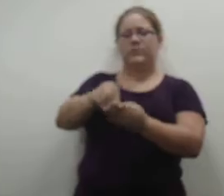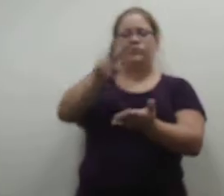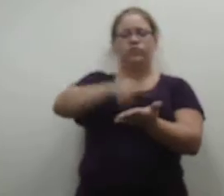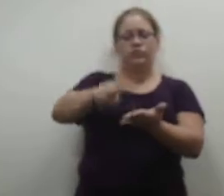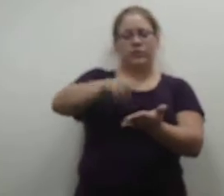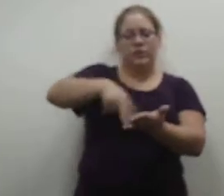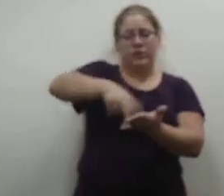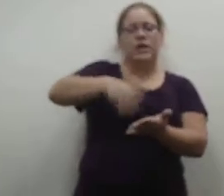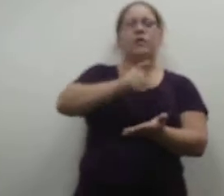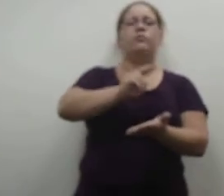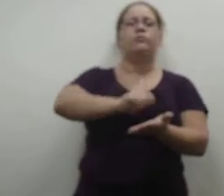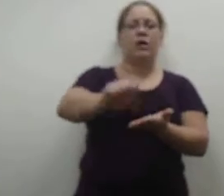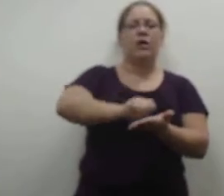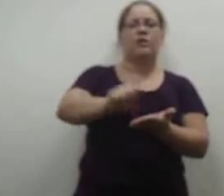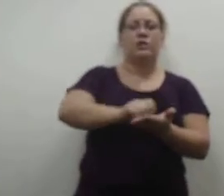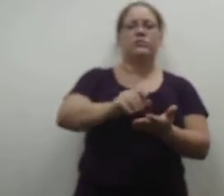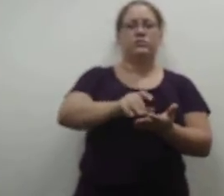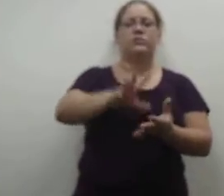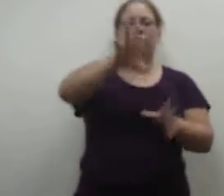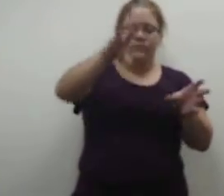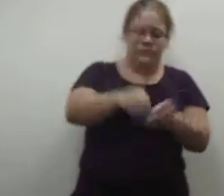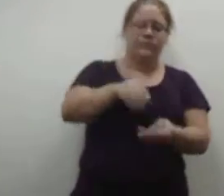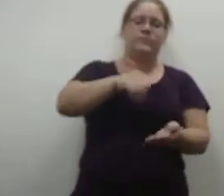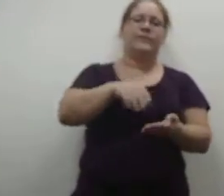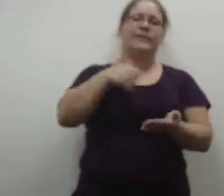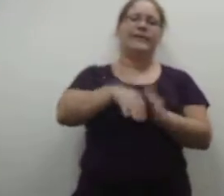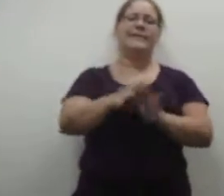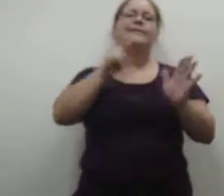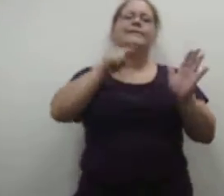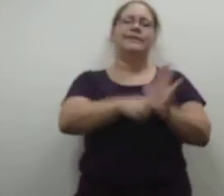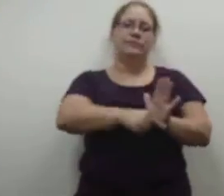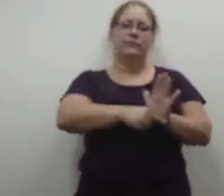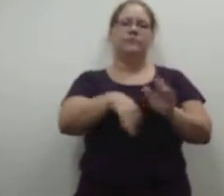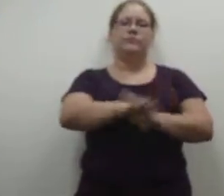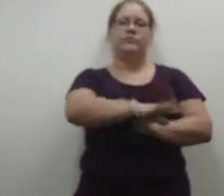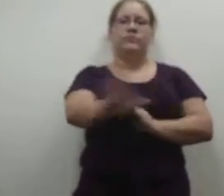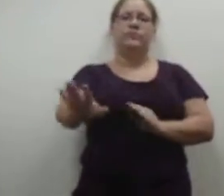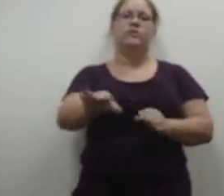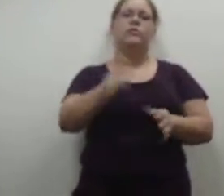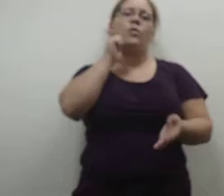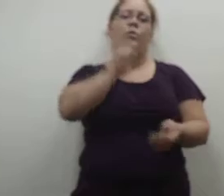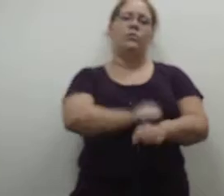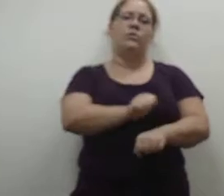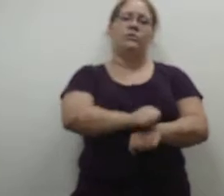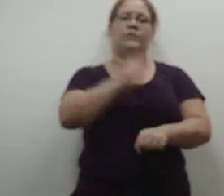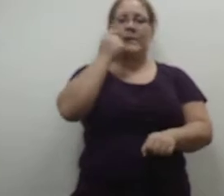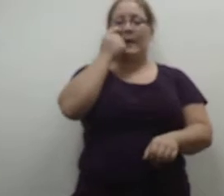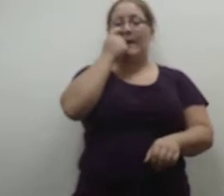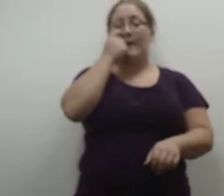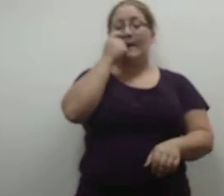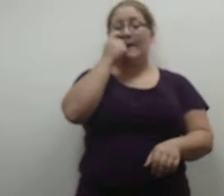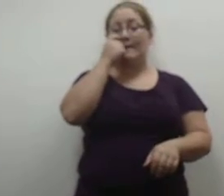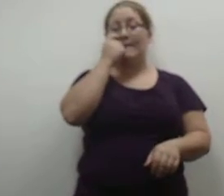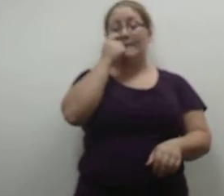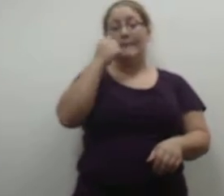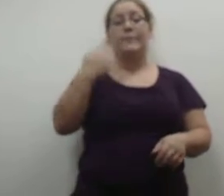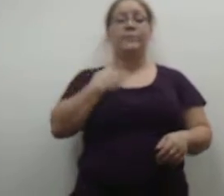my students. So what I do with this class is I have 4 content areas that I determine